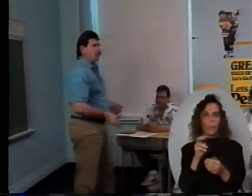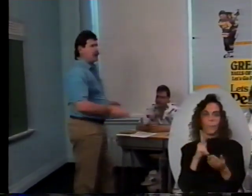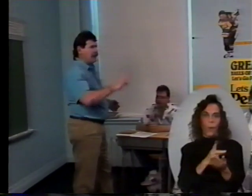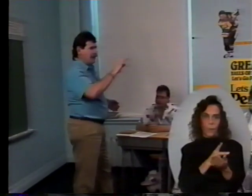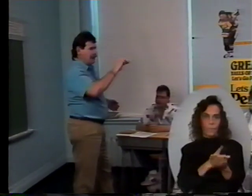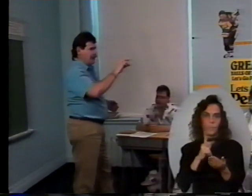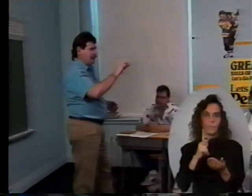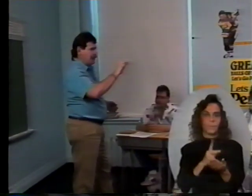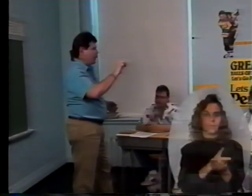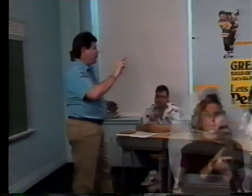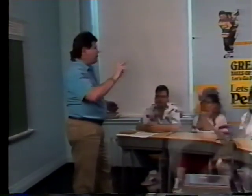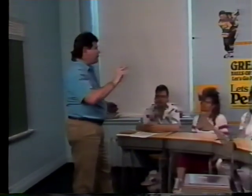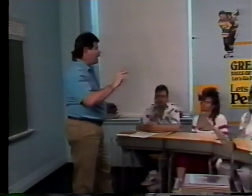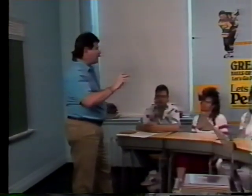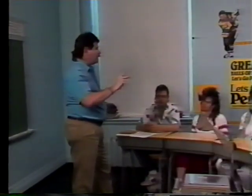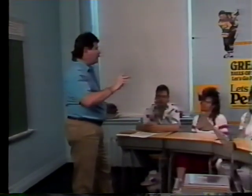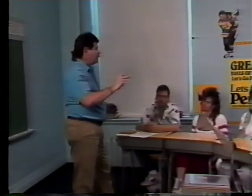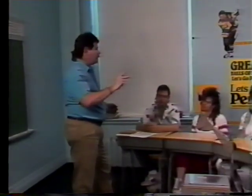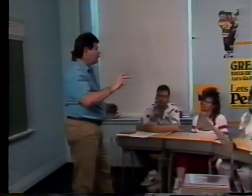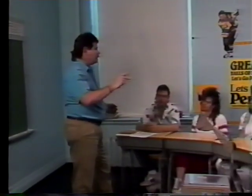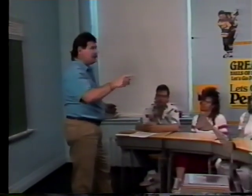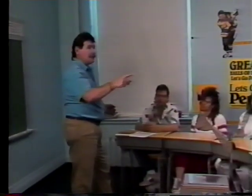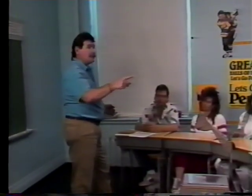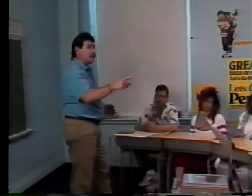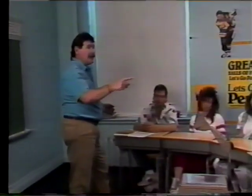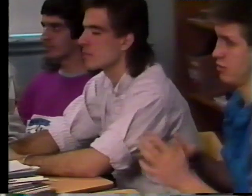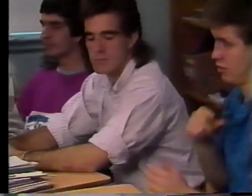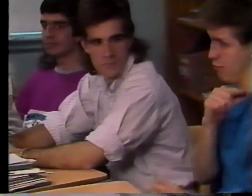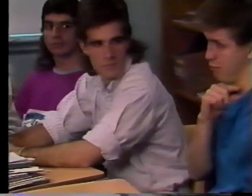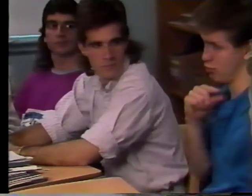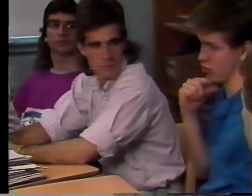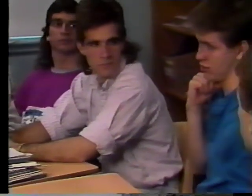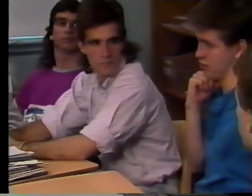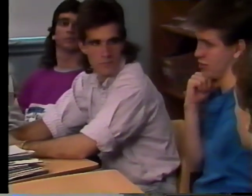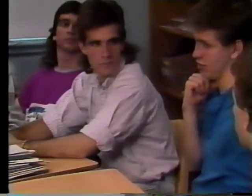one. Monk, right?